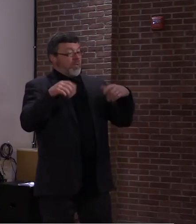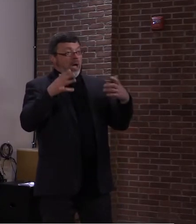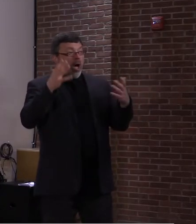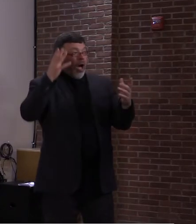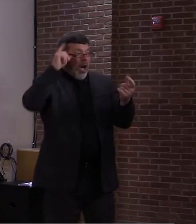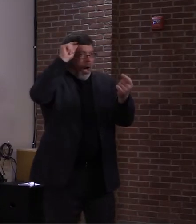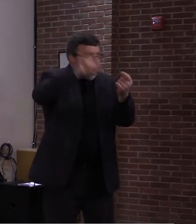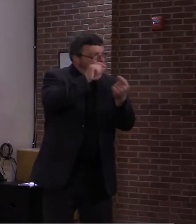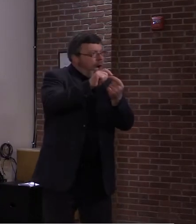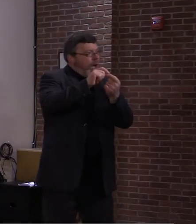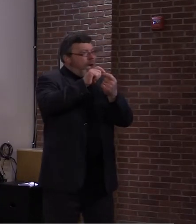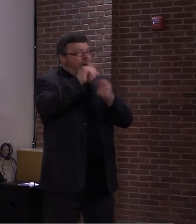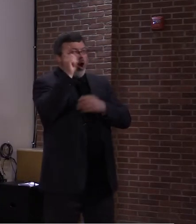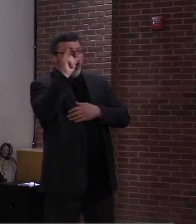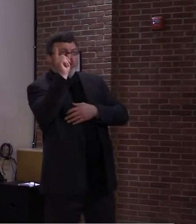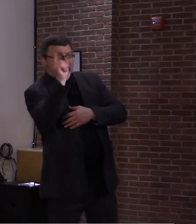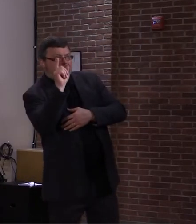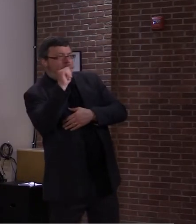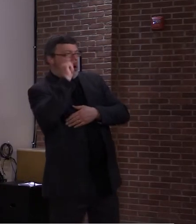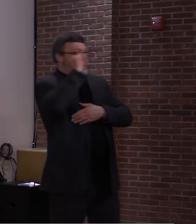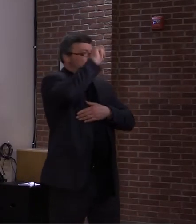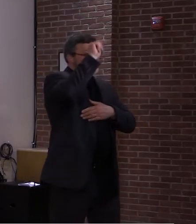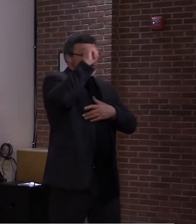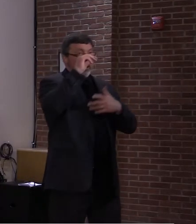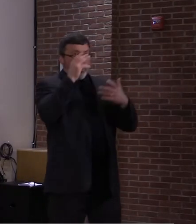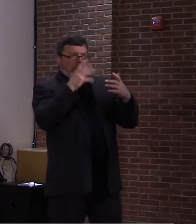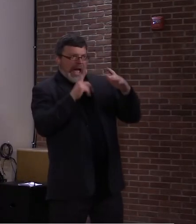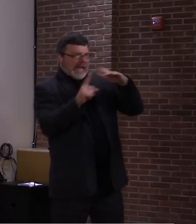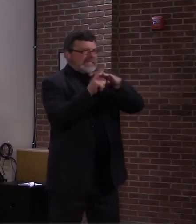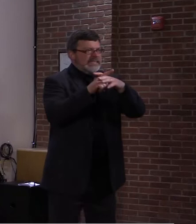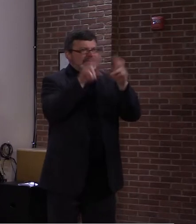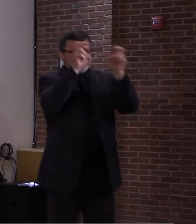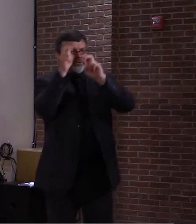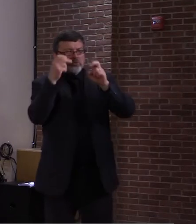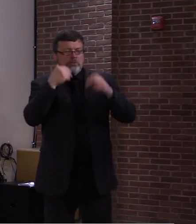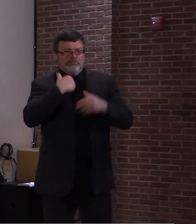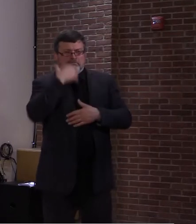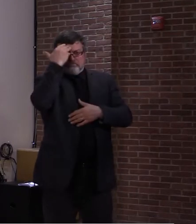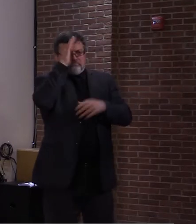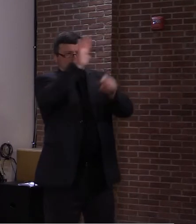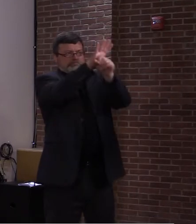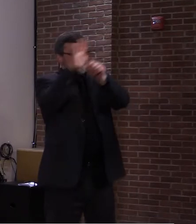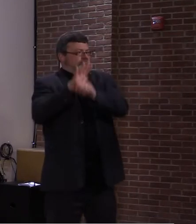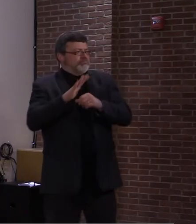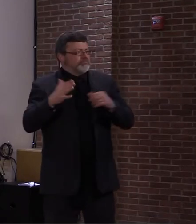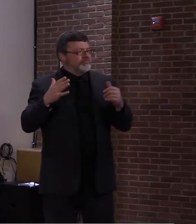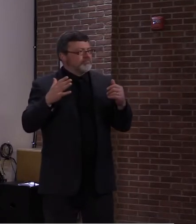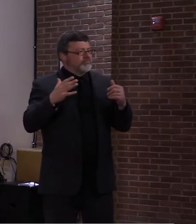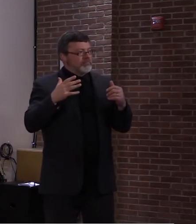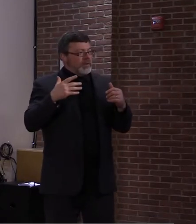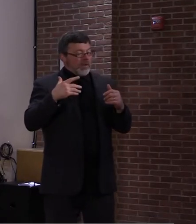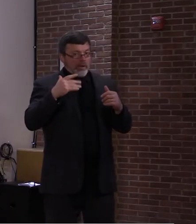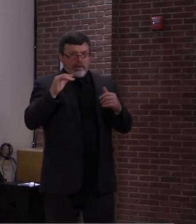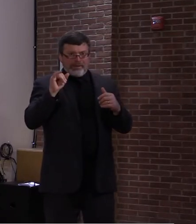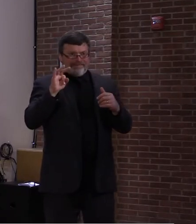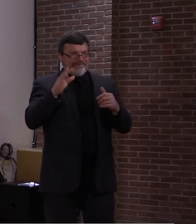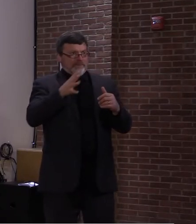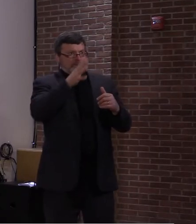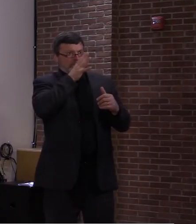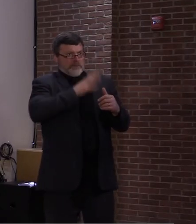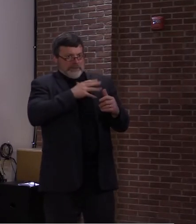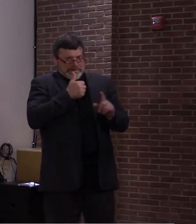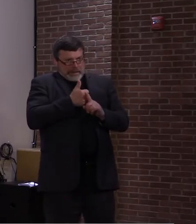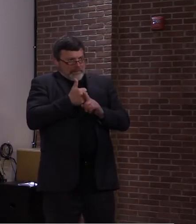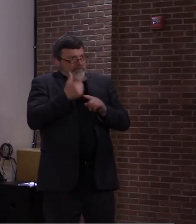or economic issues have really interfered with any woman's right to be honored.